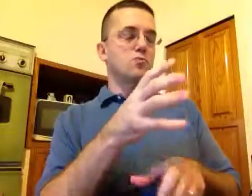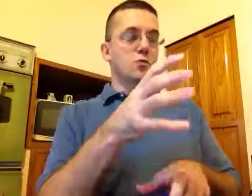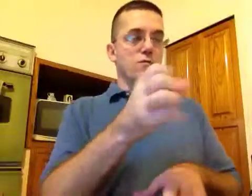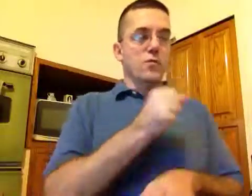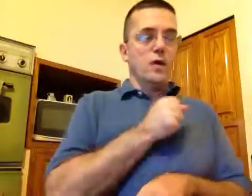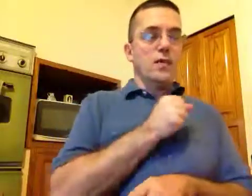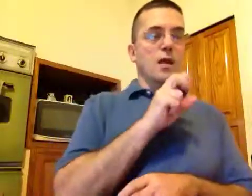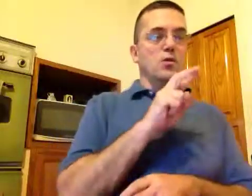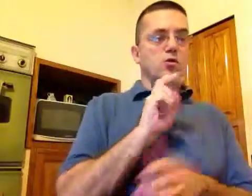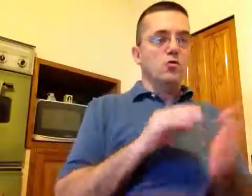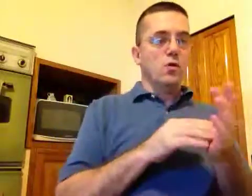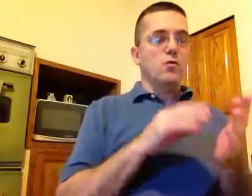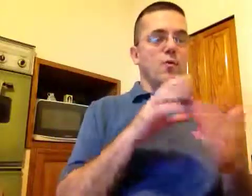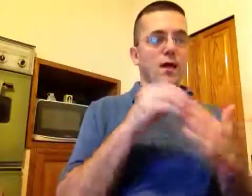trying to figure out how to not be bankrupt.